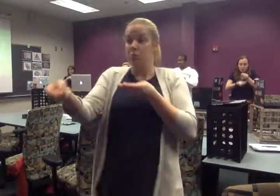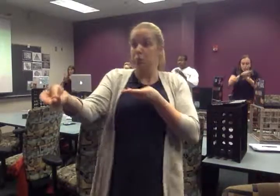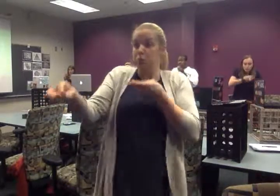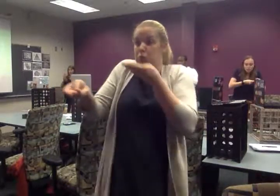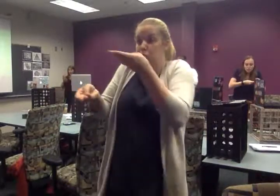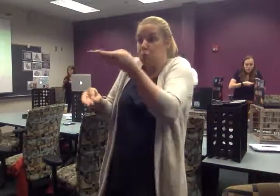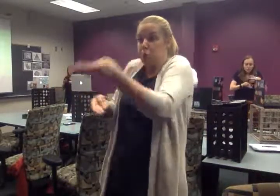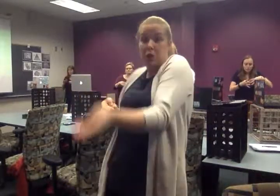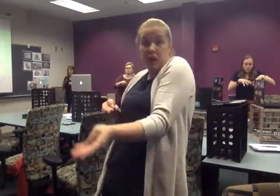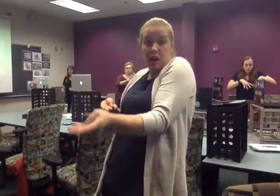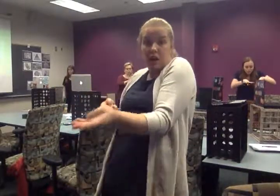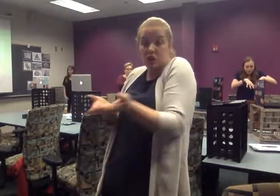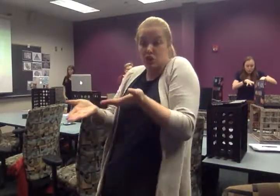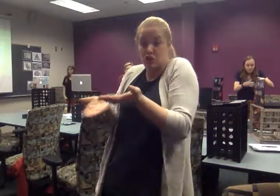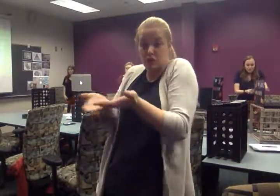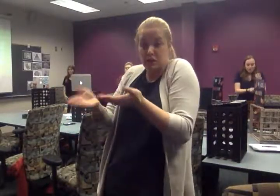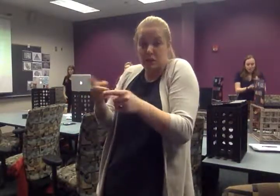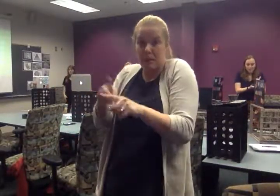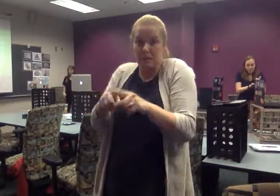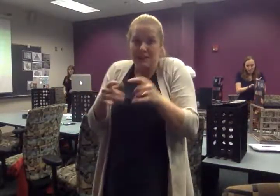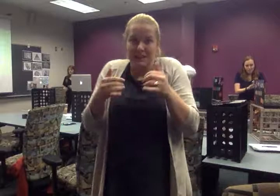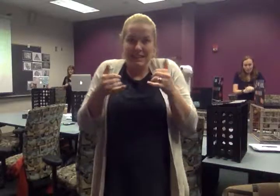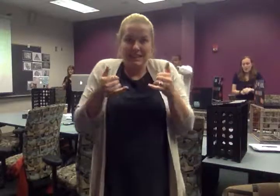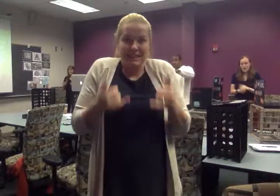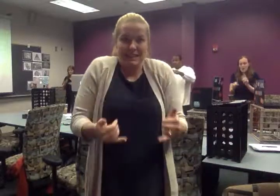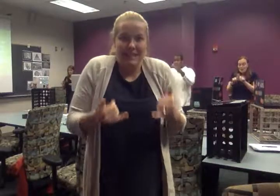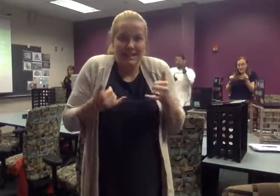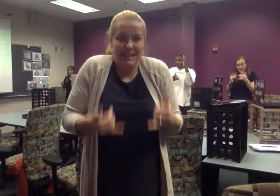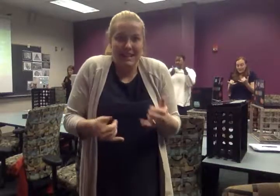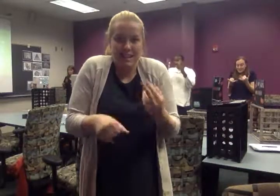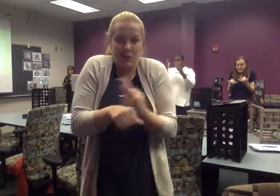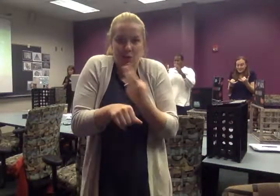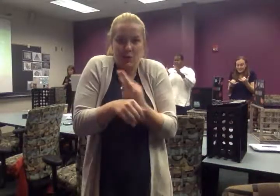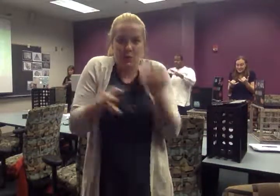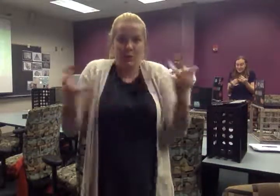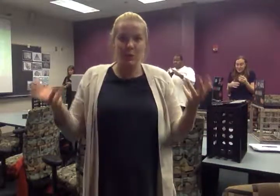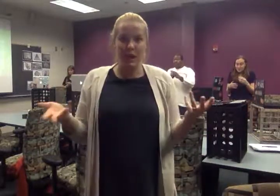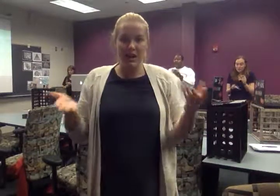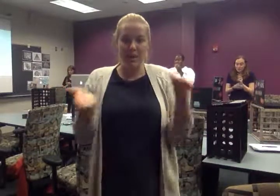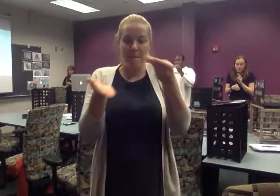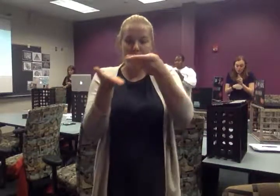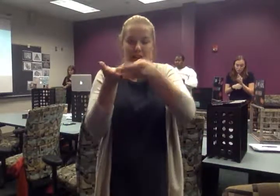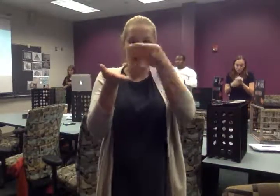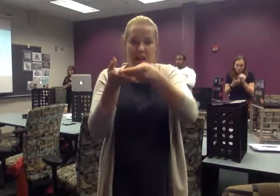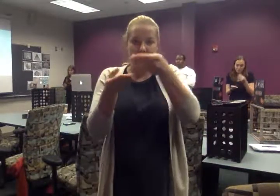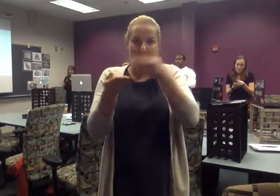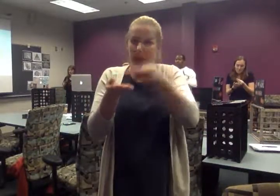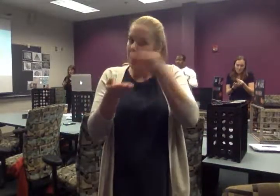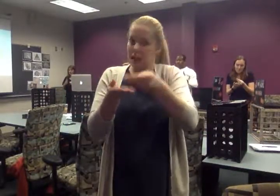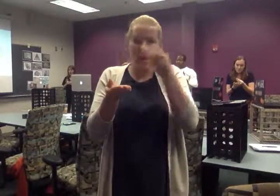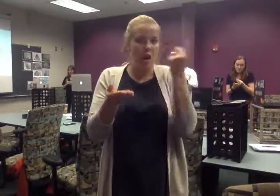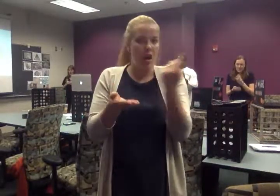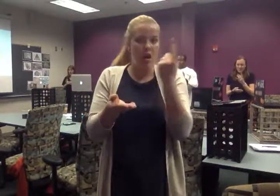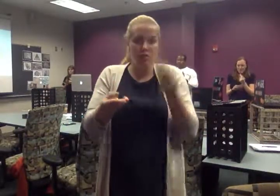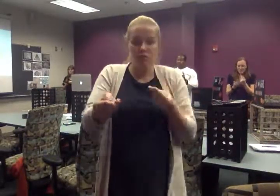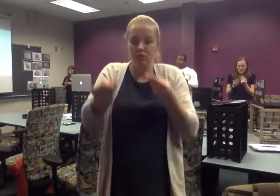today in all economies, market as well as command, takes place through the medium of money. A couple things about that quote. First off, primitive